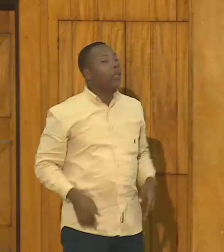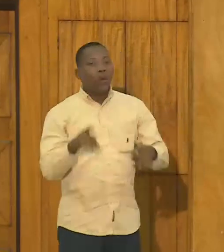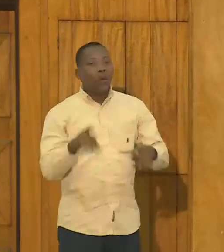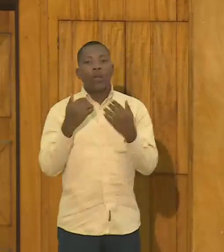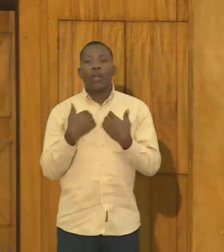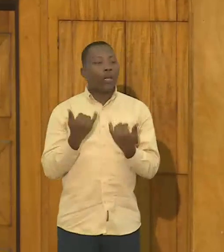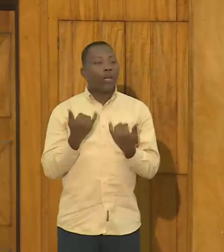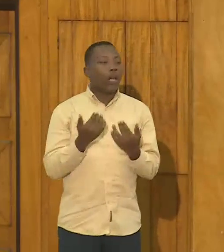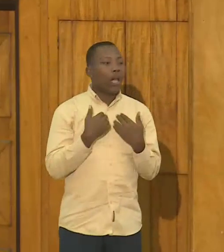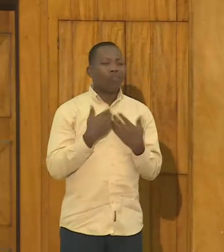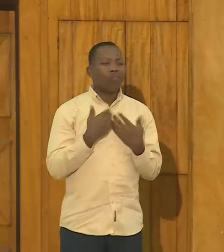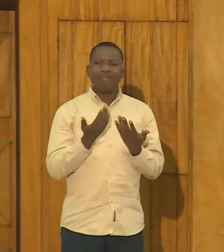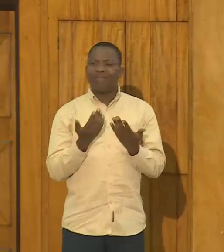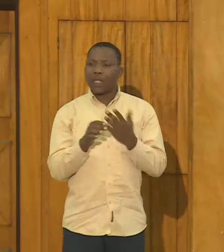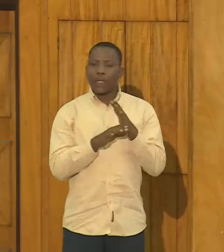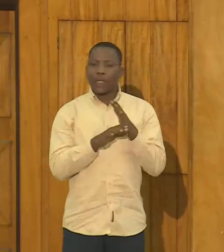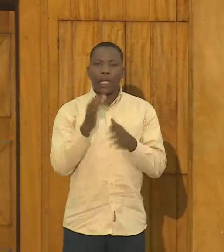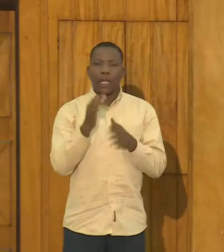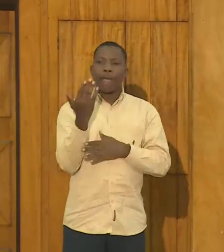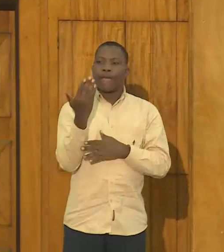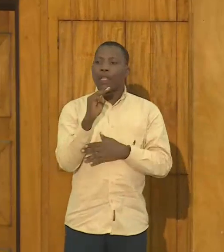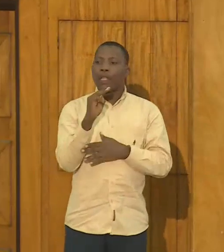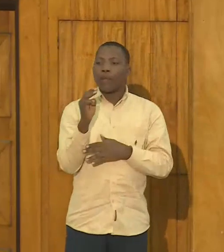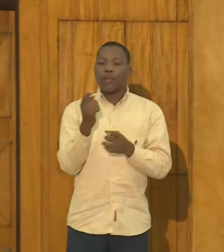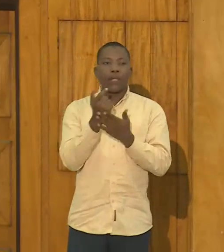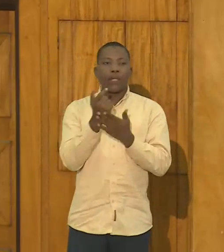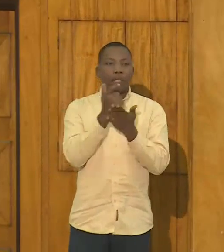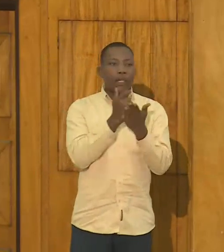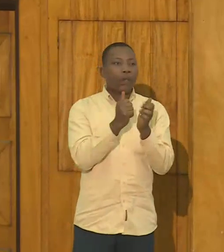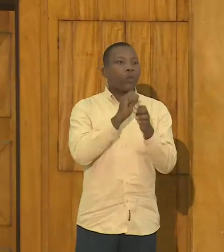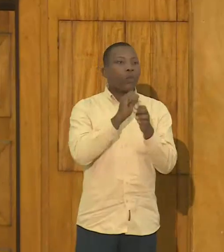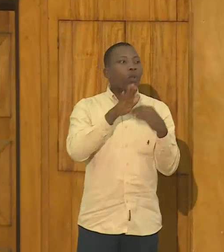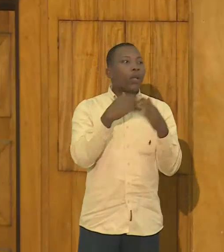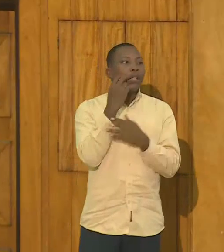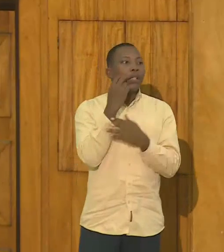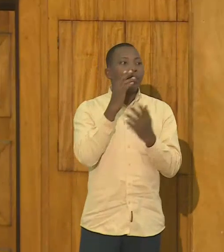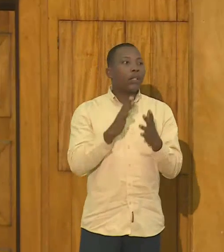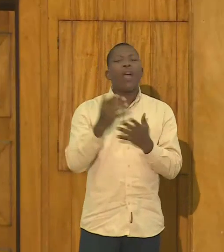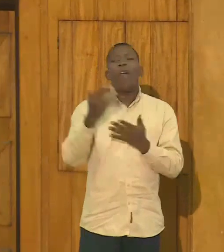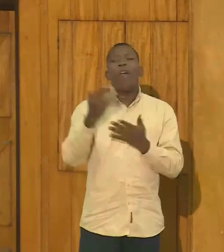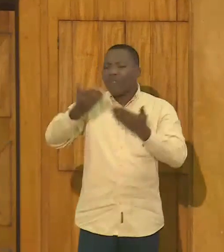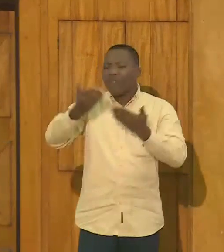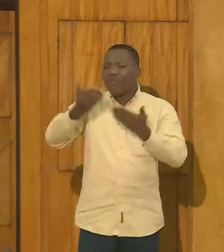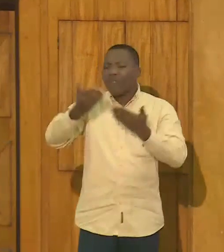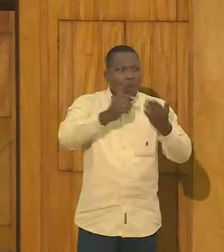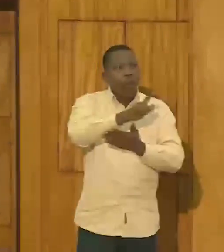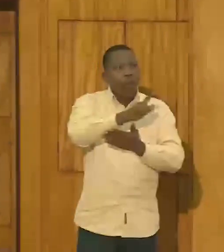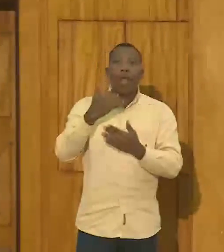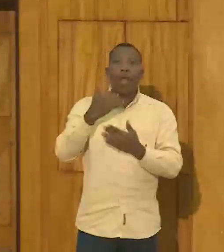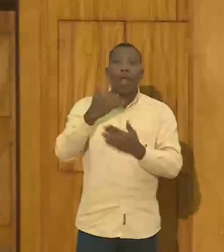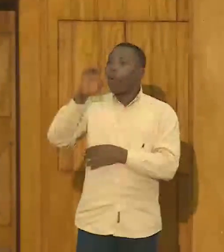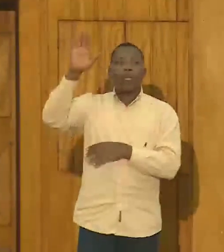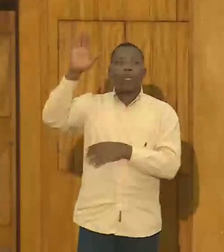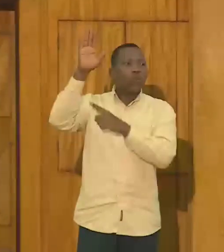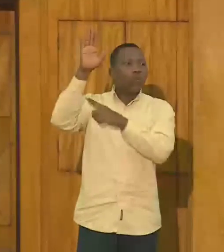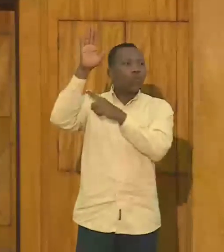just under 15 minutes for discussion with our speakers. So I'd like to invite everyone, please. I already see one hand. Please